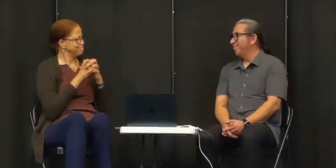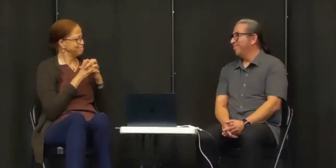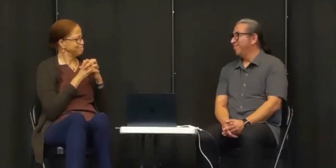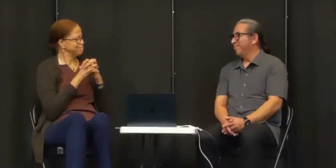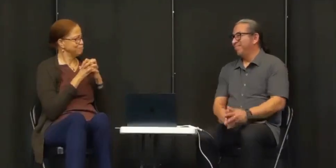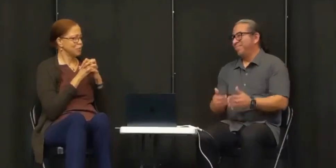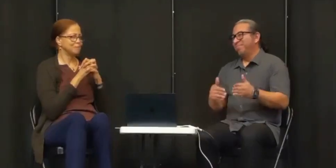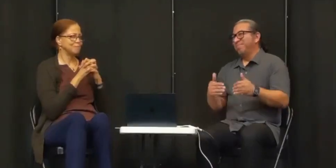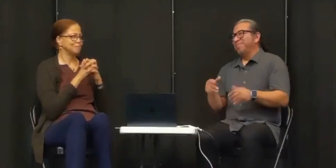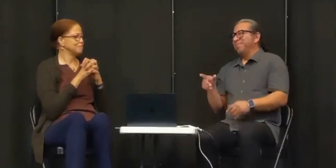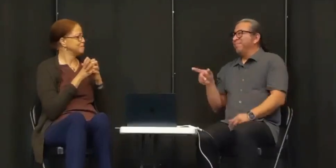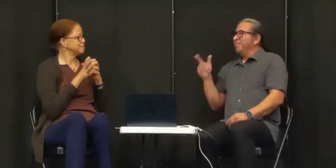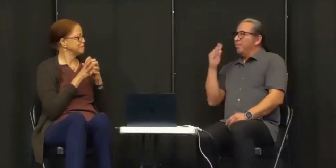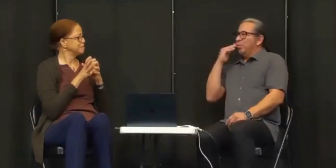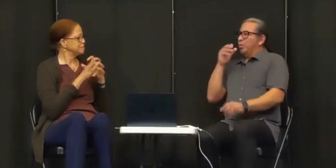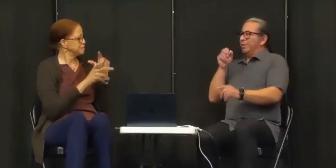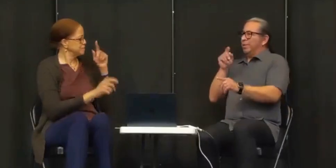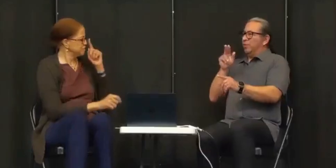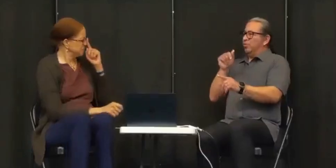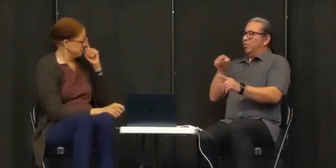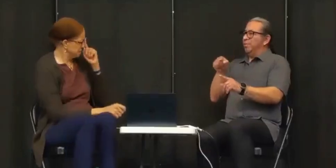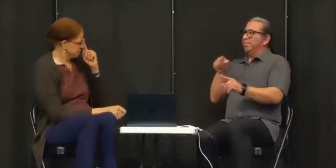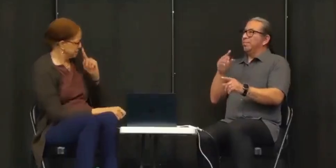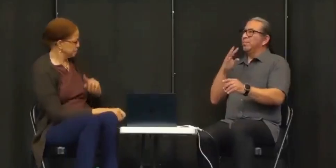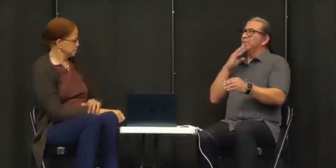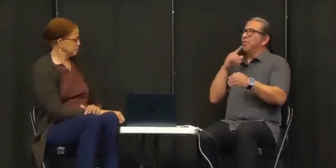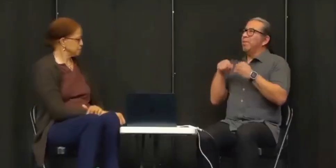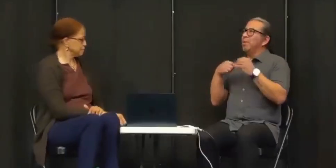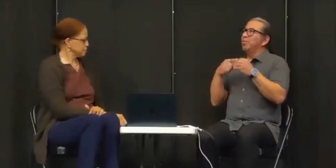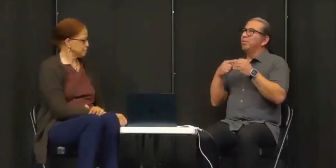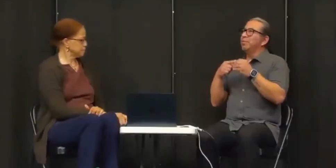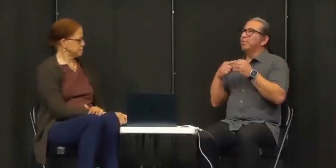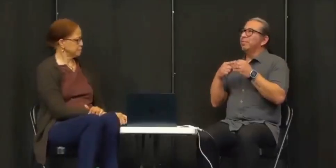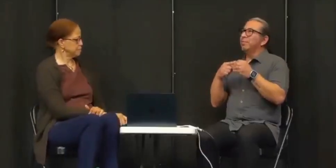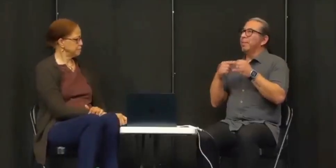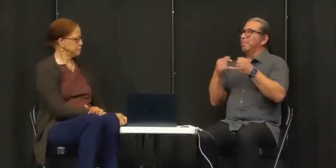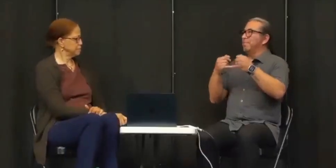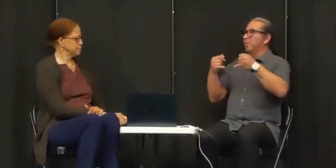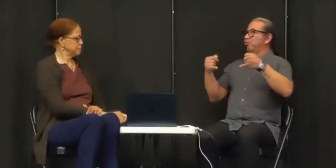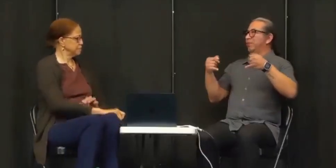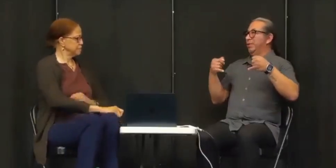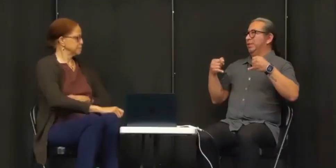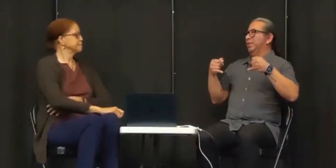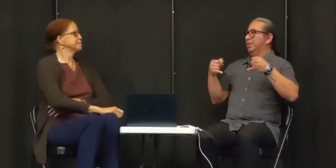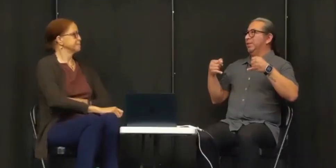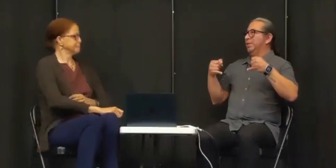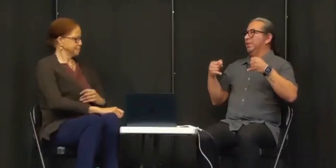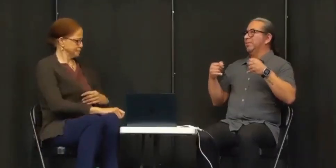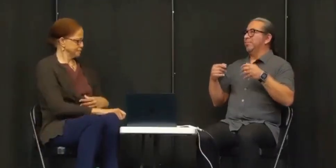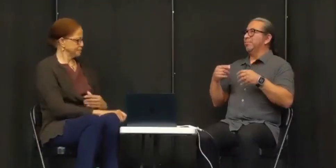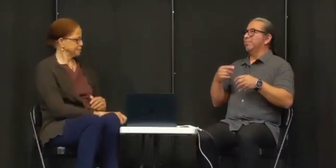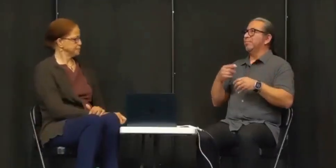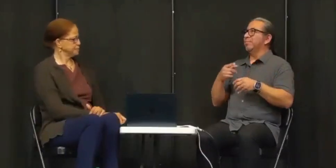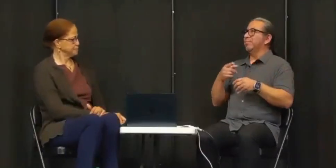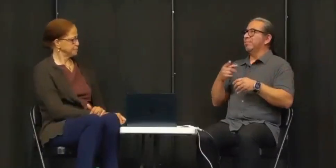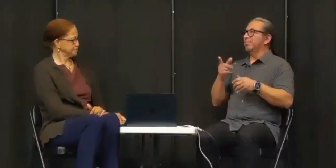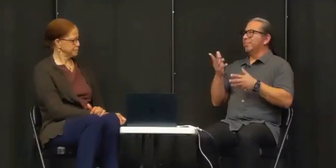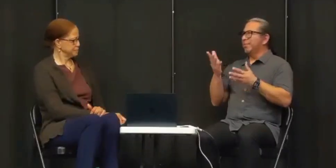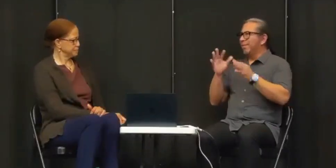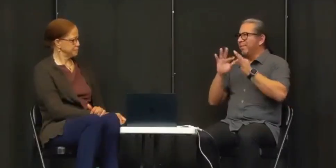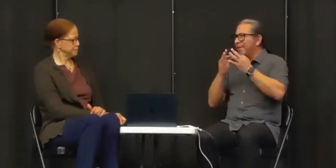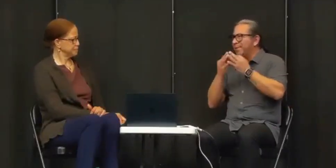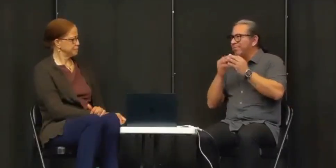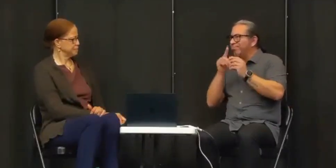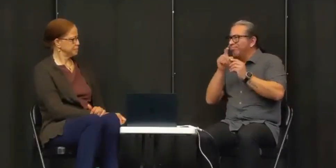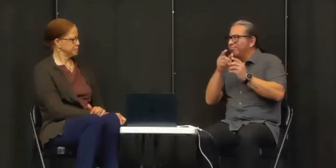more in-depth with the deaf community. You know, Sandra talked about boundaries.